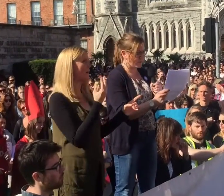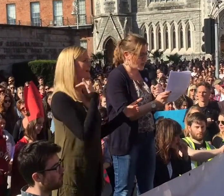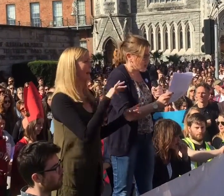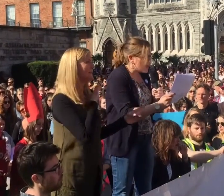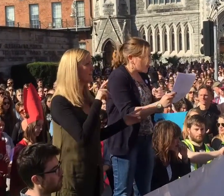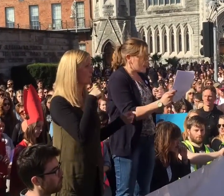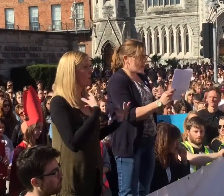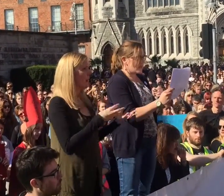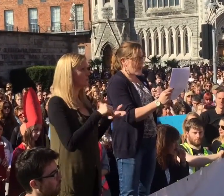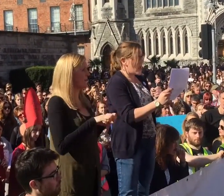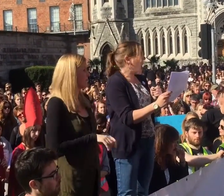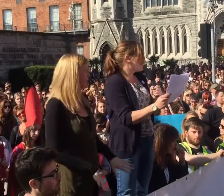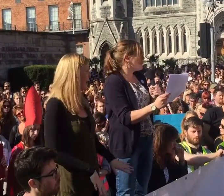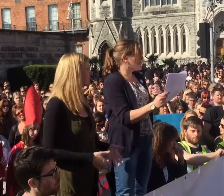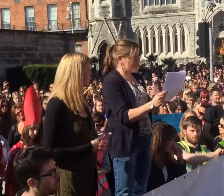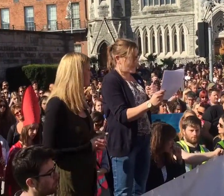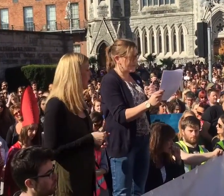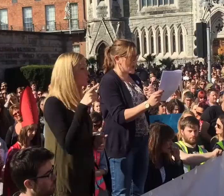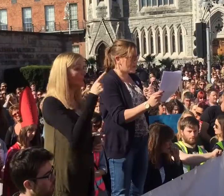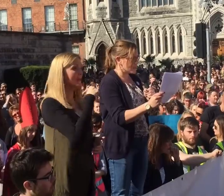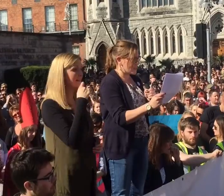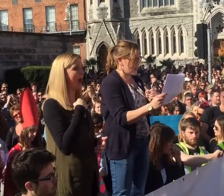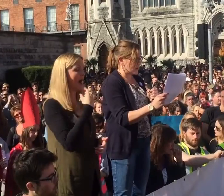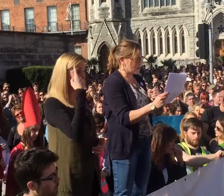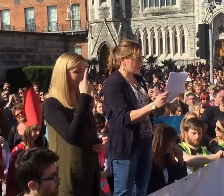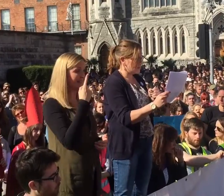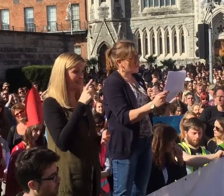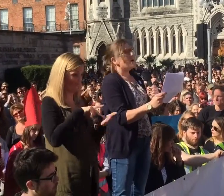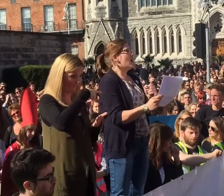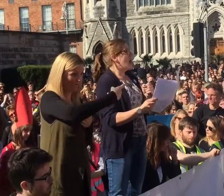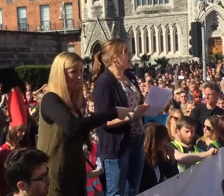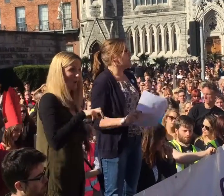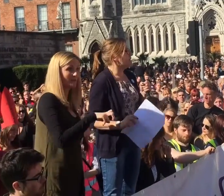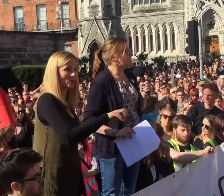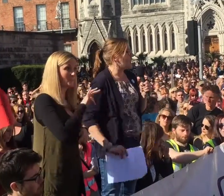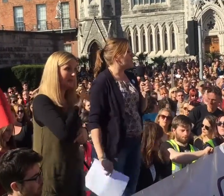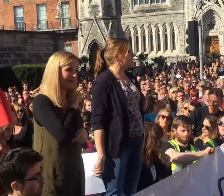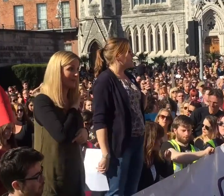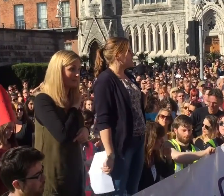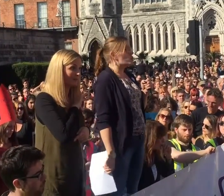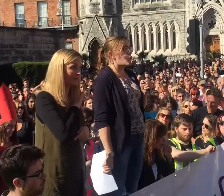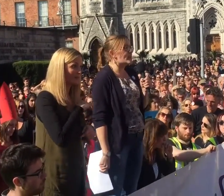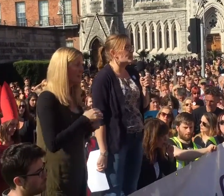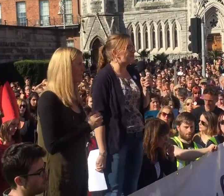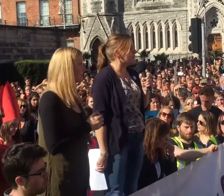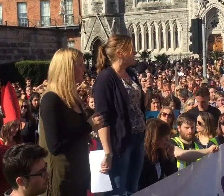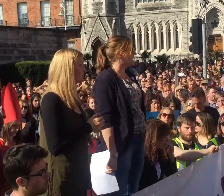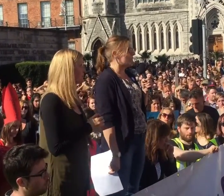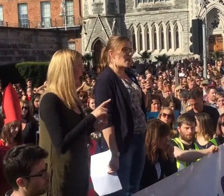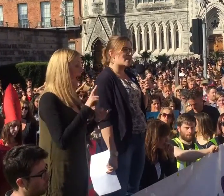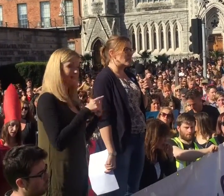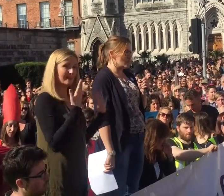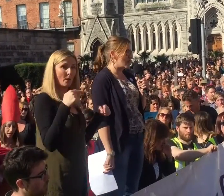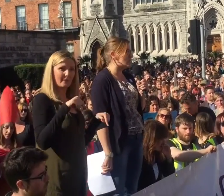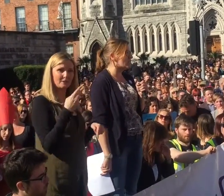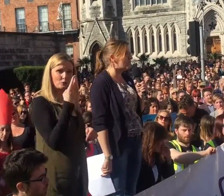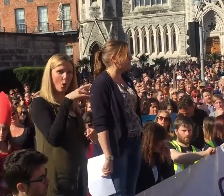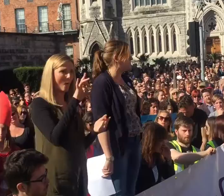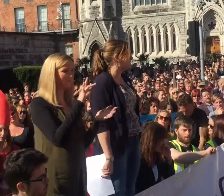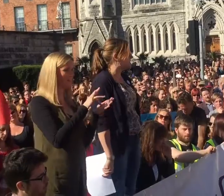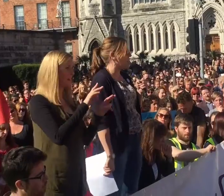myself. They say, I threw myself down the stairs. And in the sign that this is 2015 and not